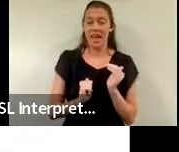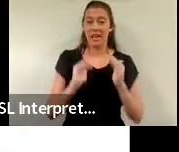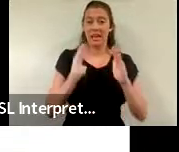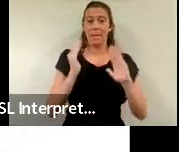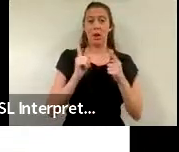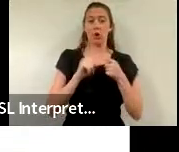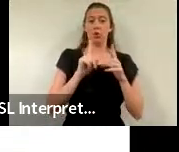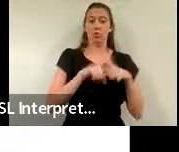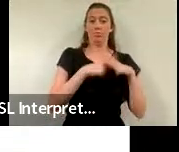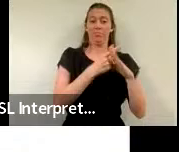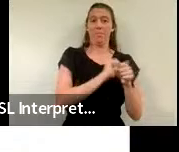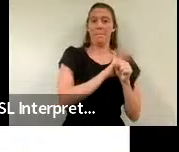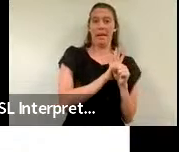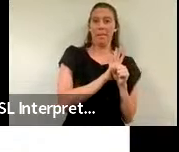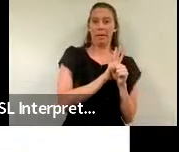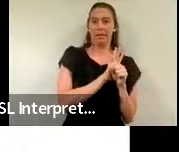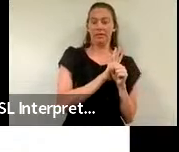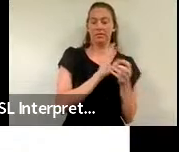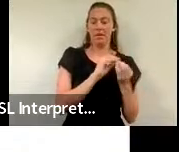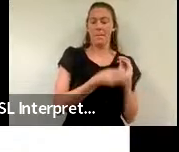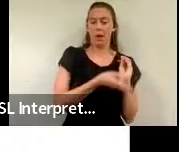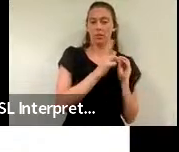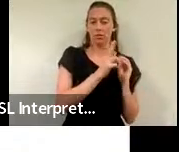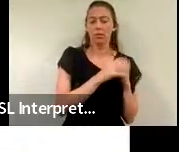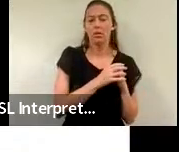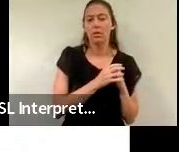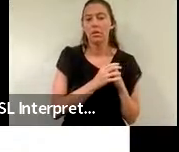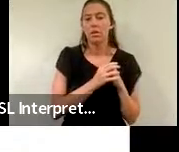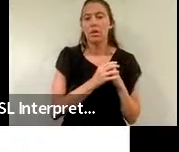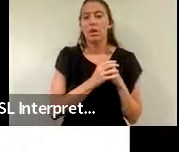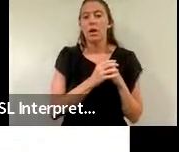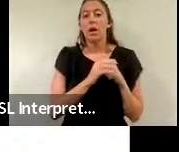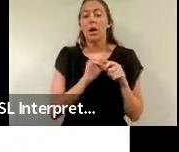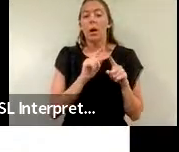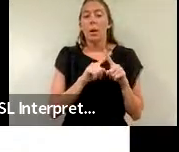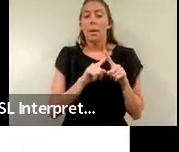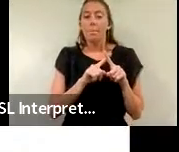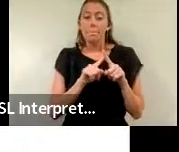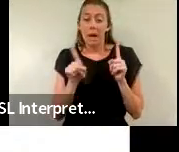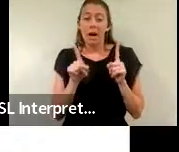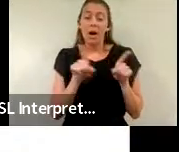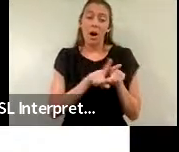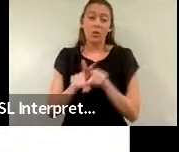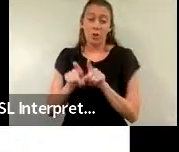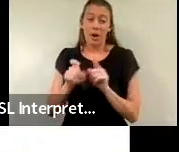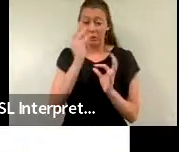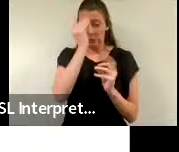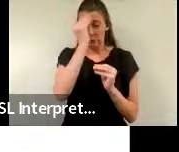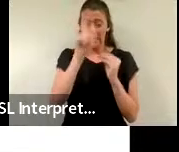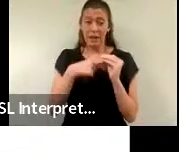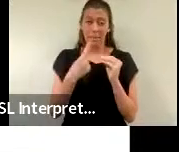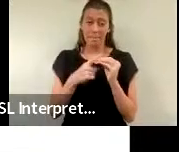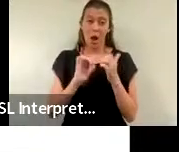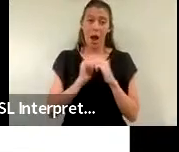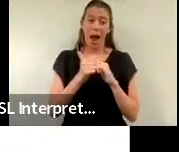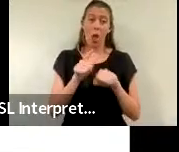course, with the long duration of this wave, you do have to factor that in, and we know that there had